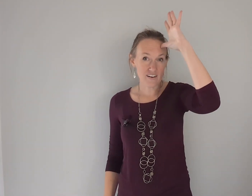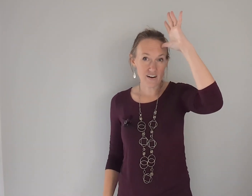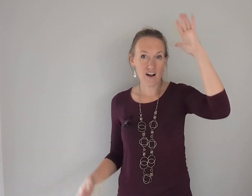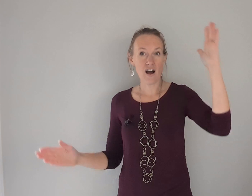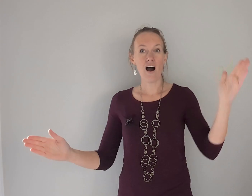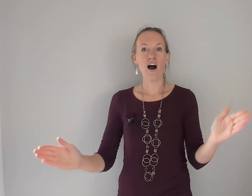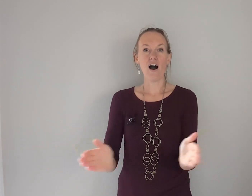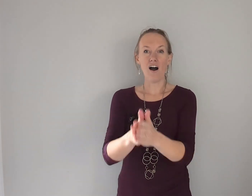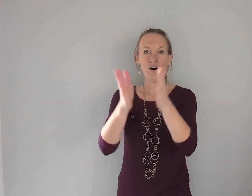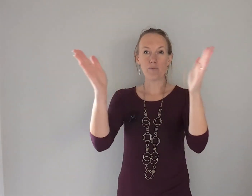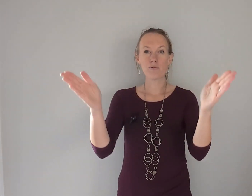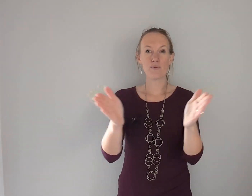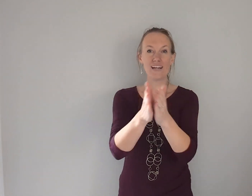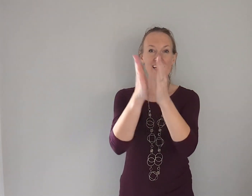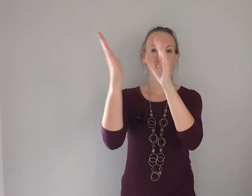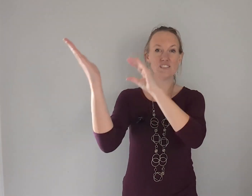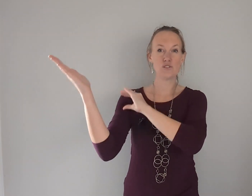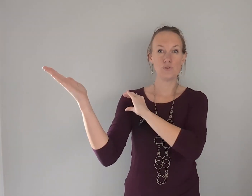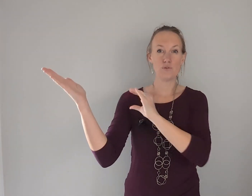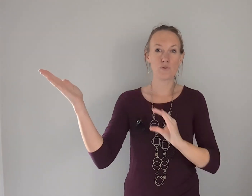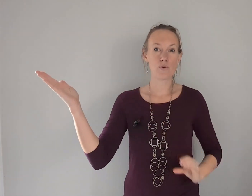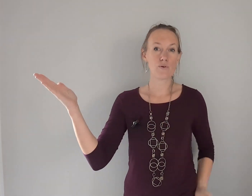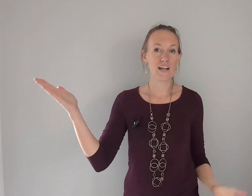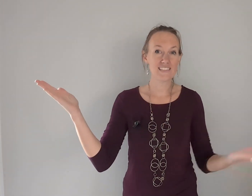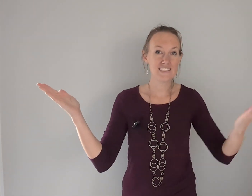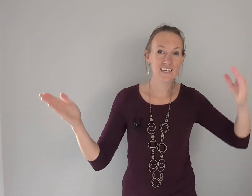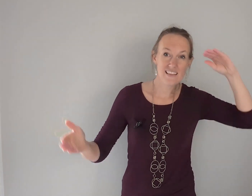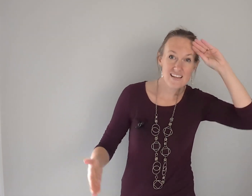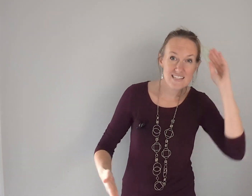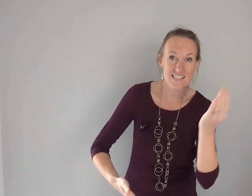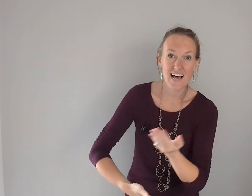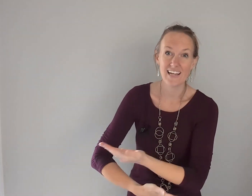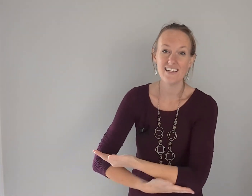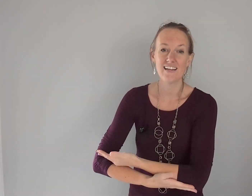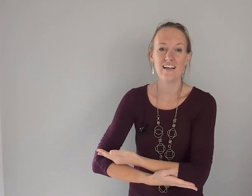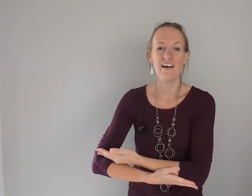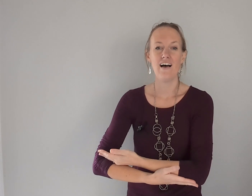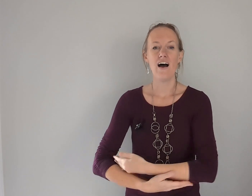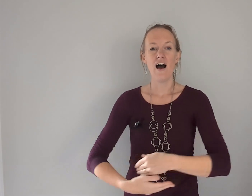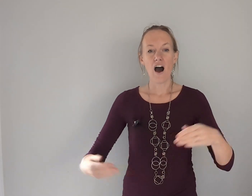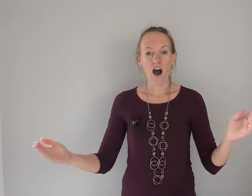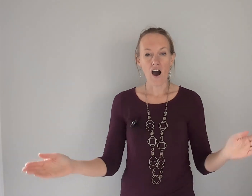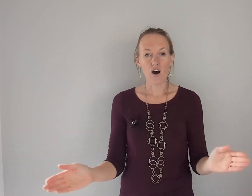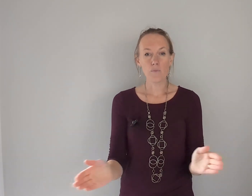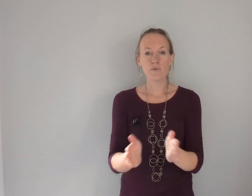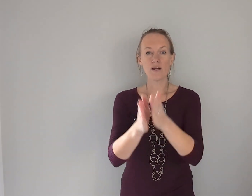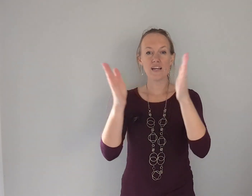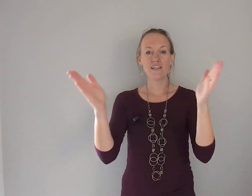Father. All praise to Christ the Son. All